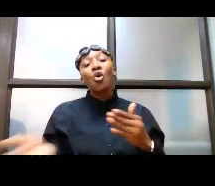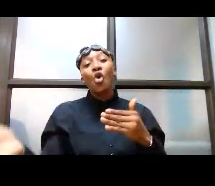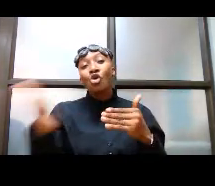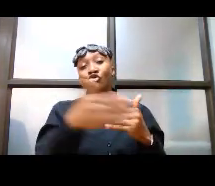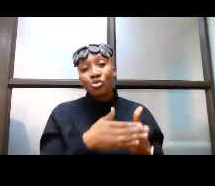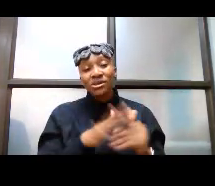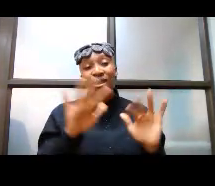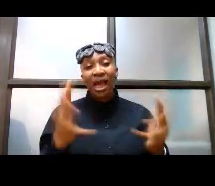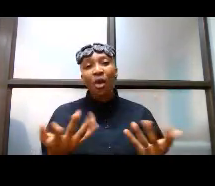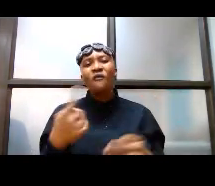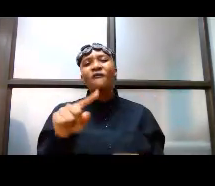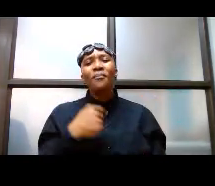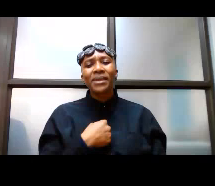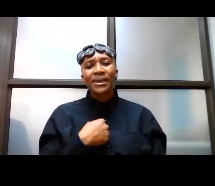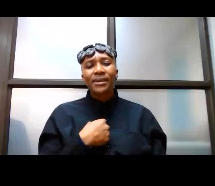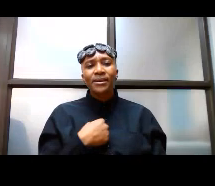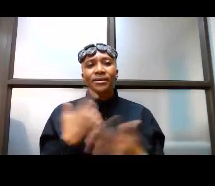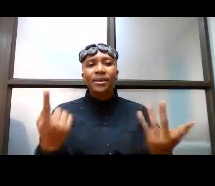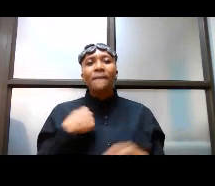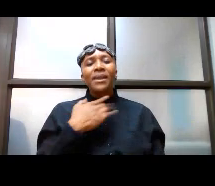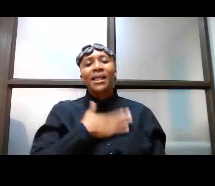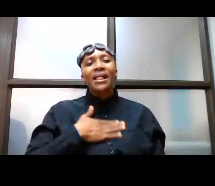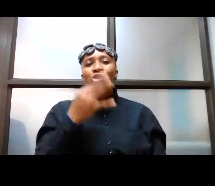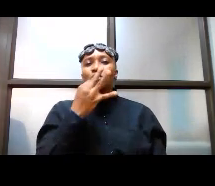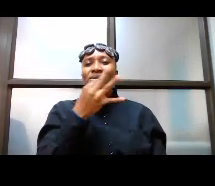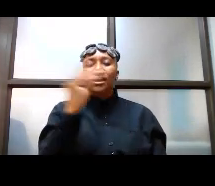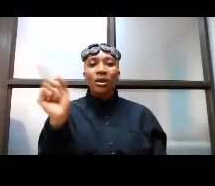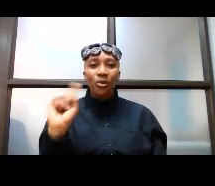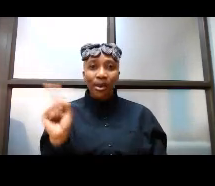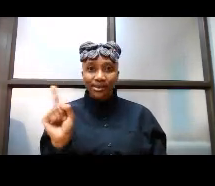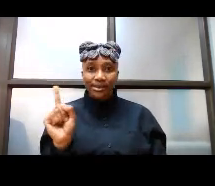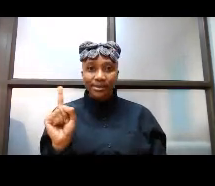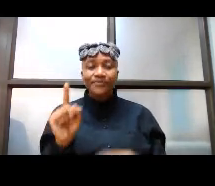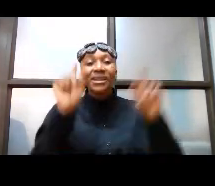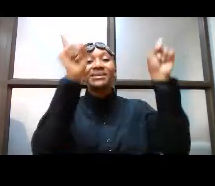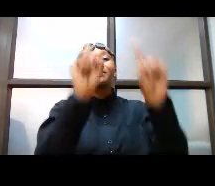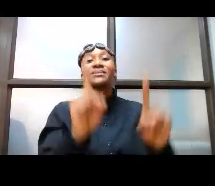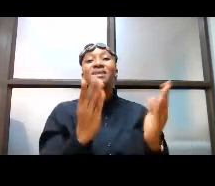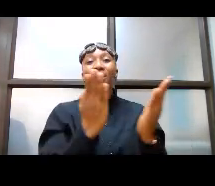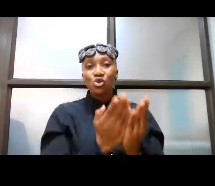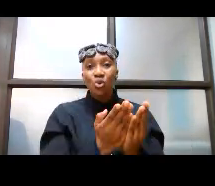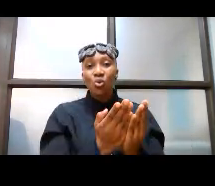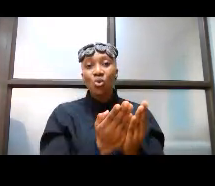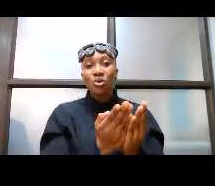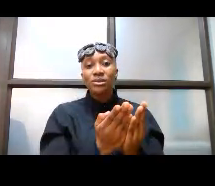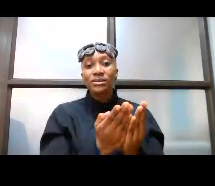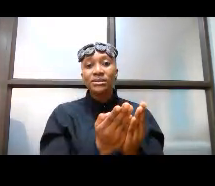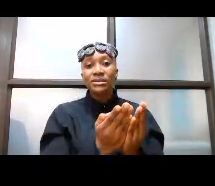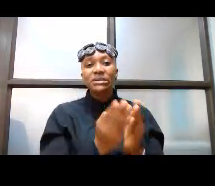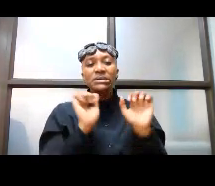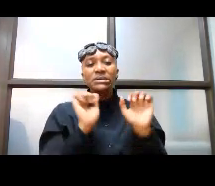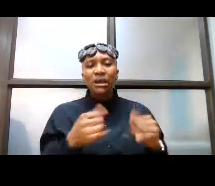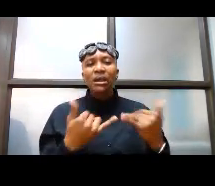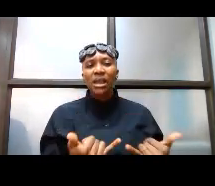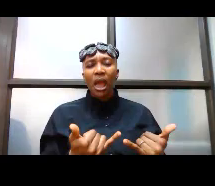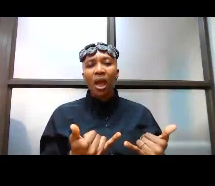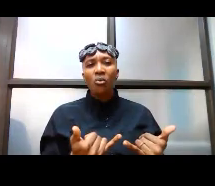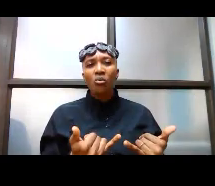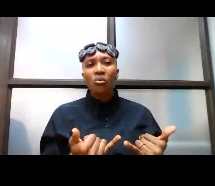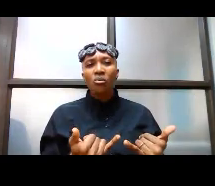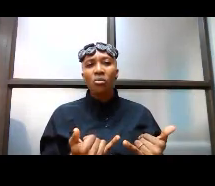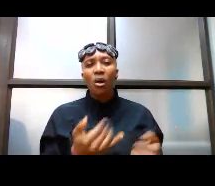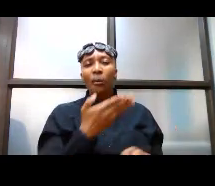me, I'd like to say special schools where they are now, yes,